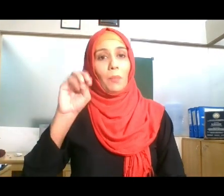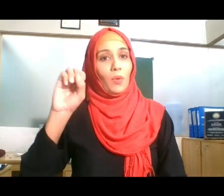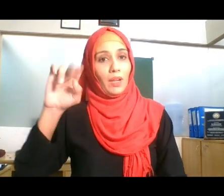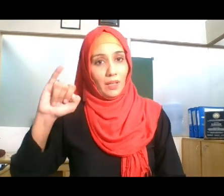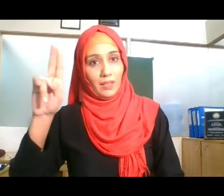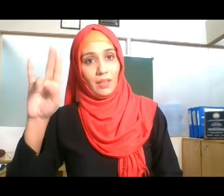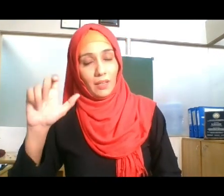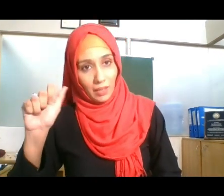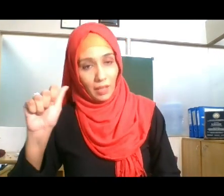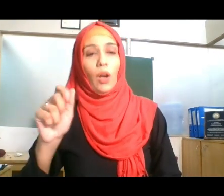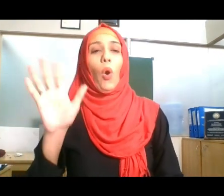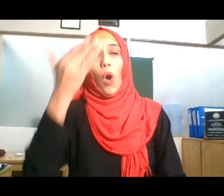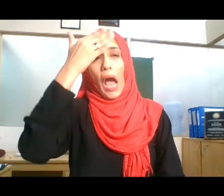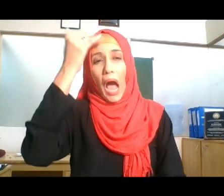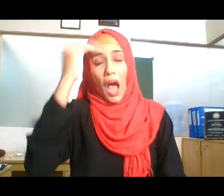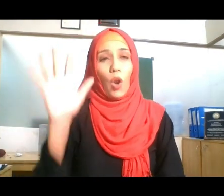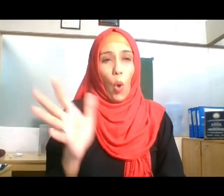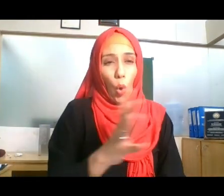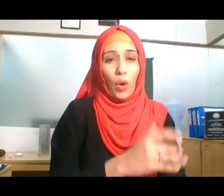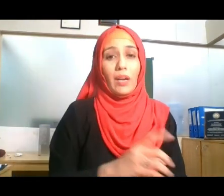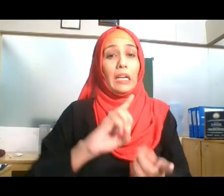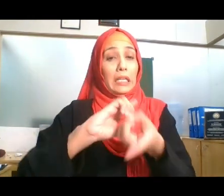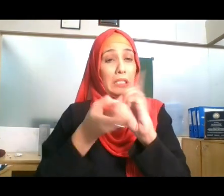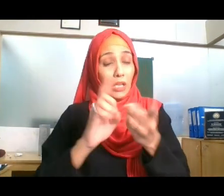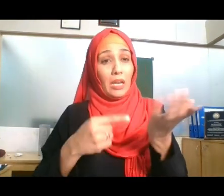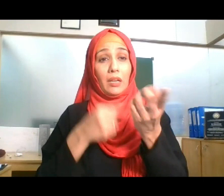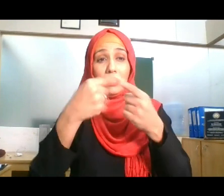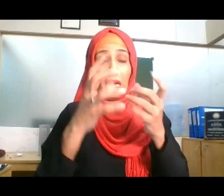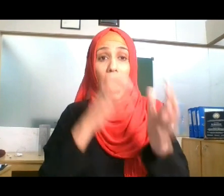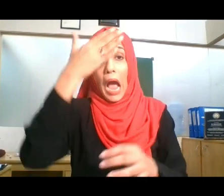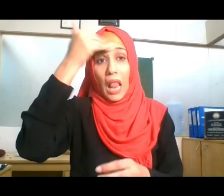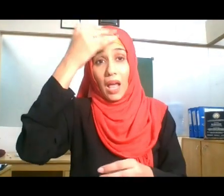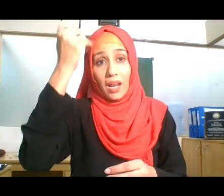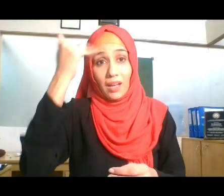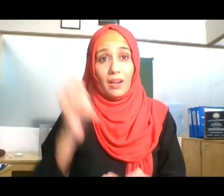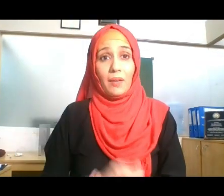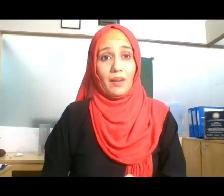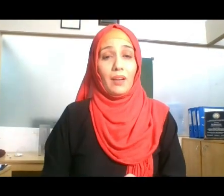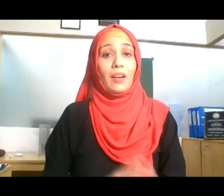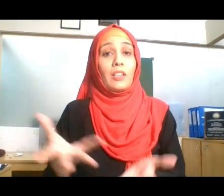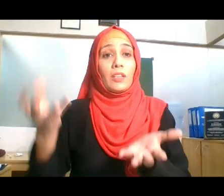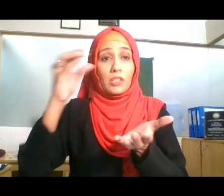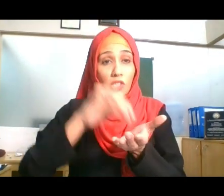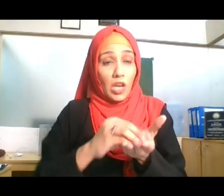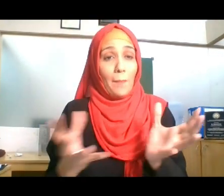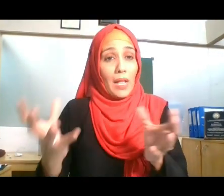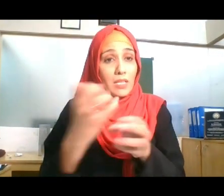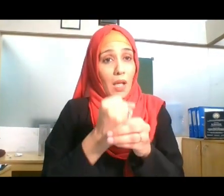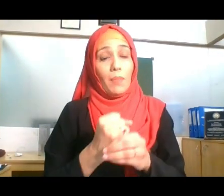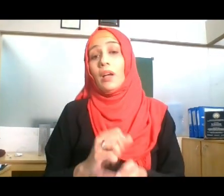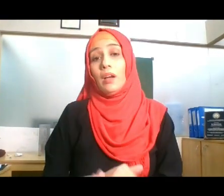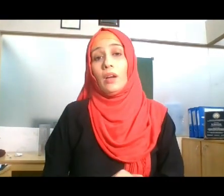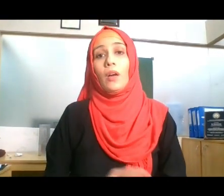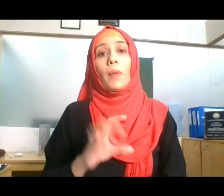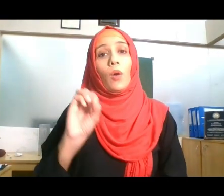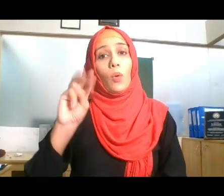edge solutions, digital technology solutions to issues of inclusion. And then, of course, Omer, who's